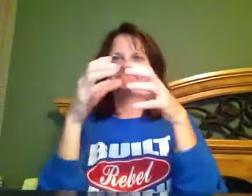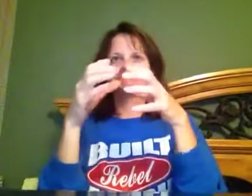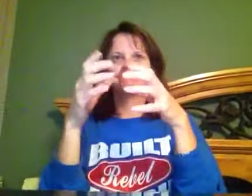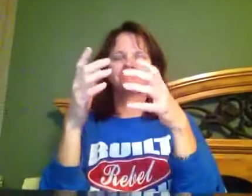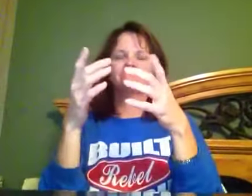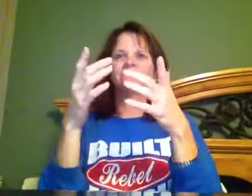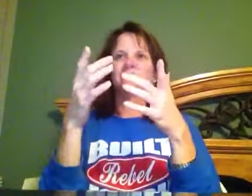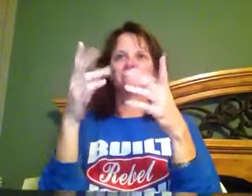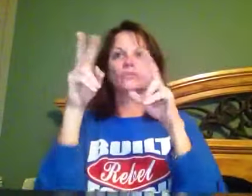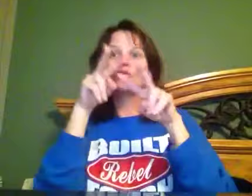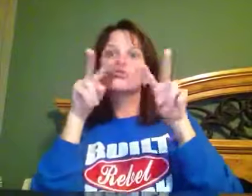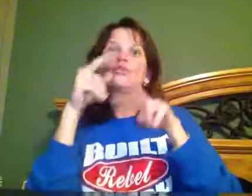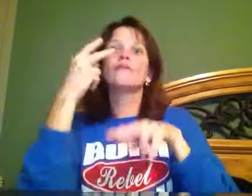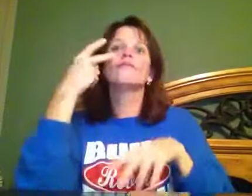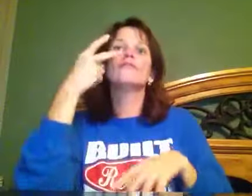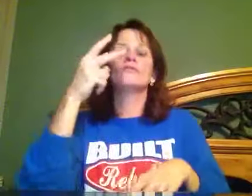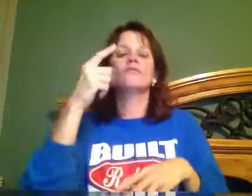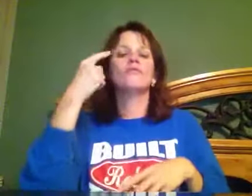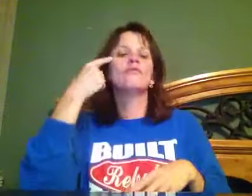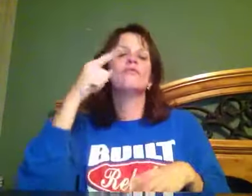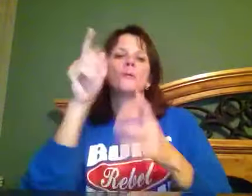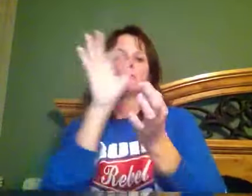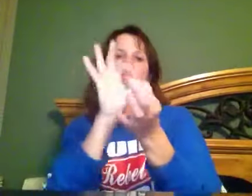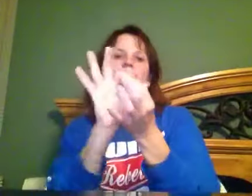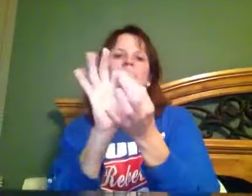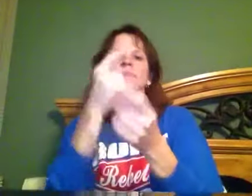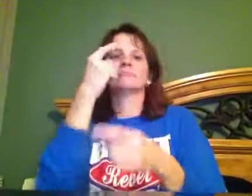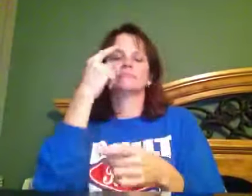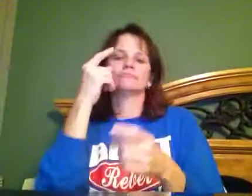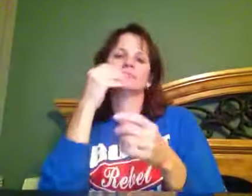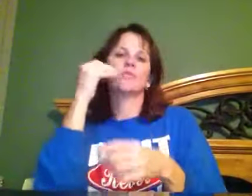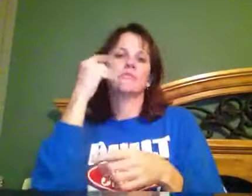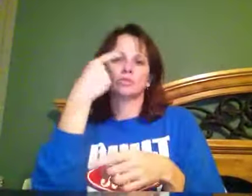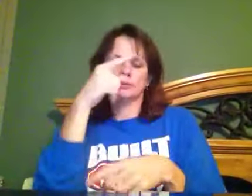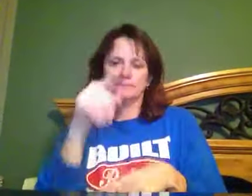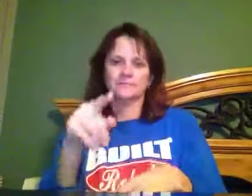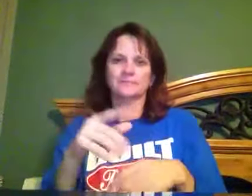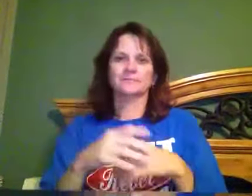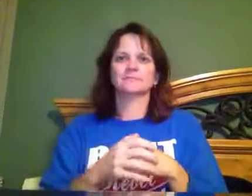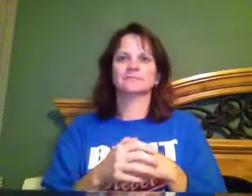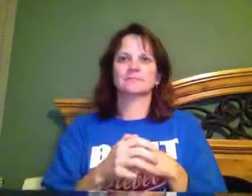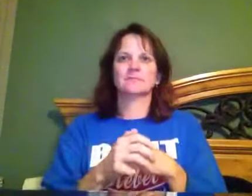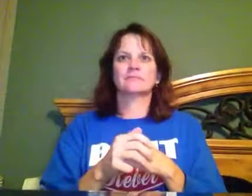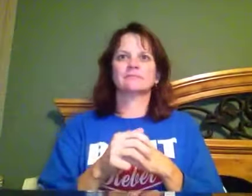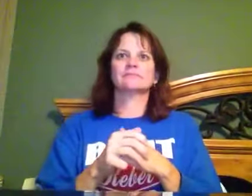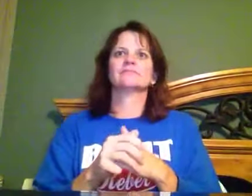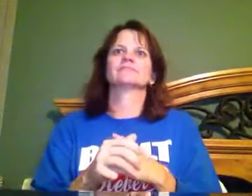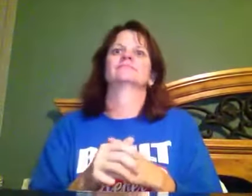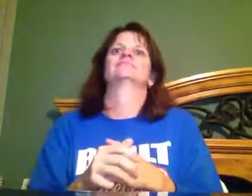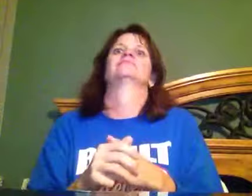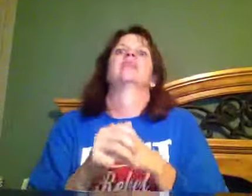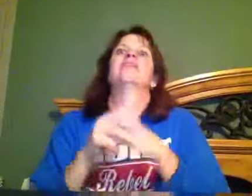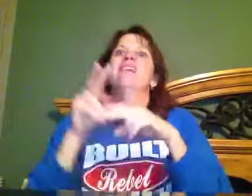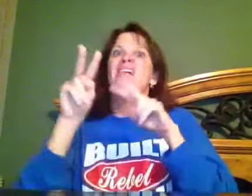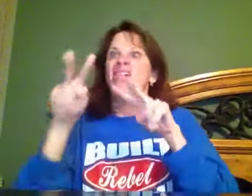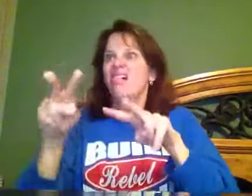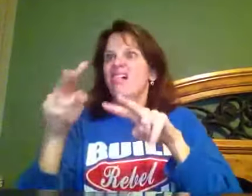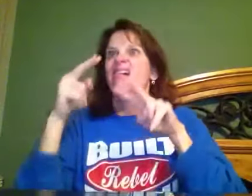you're looking for. I always tell folks, let's not look at too many homes. After you look at home after home after home, it gets very,